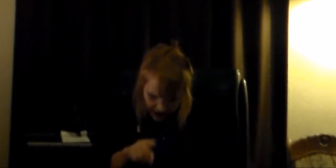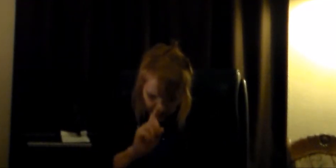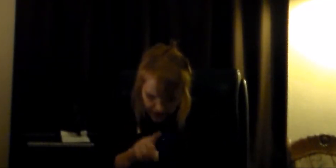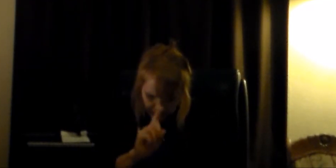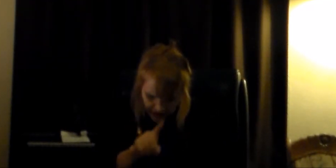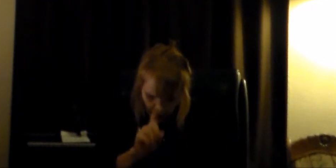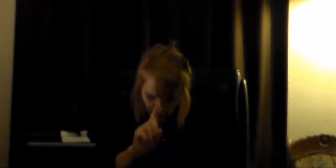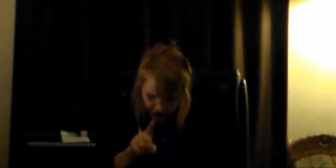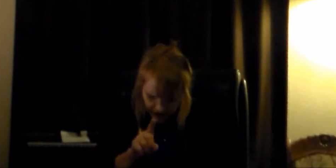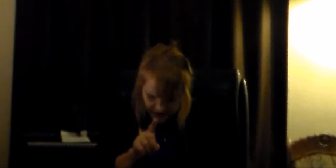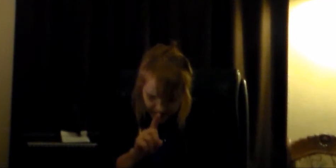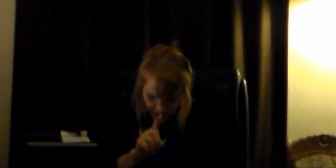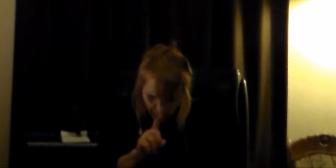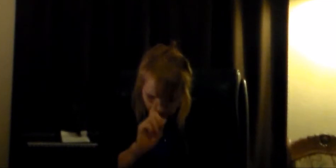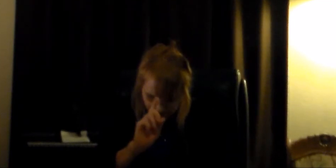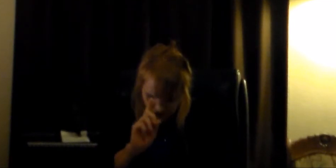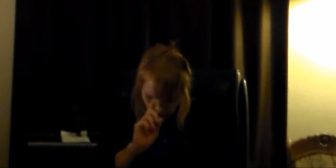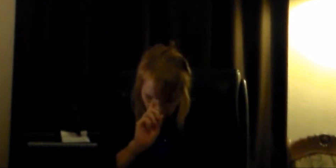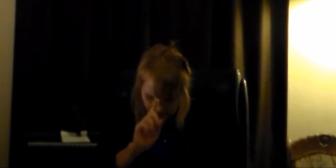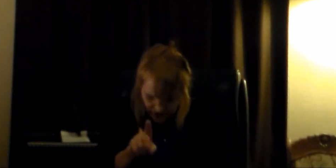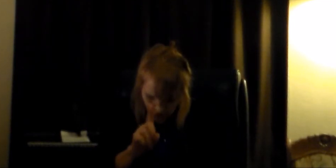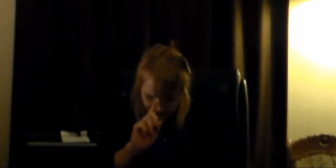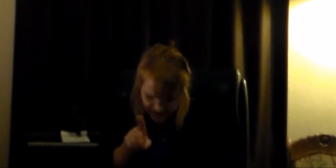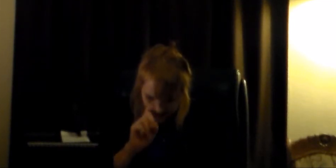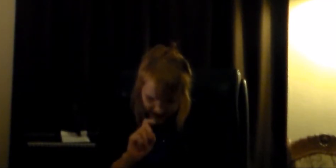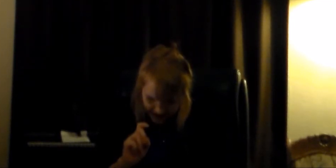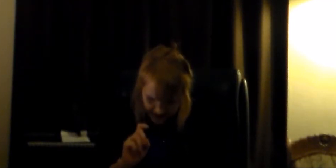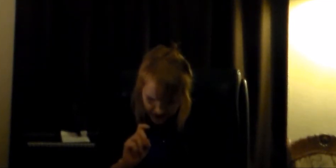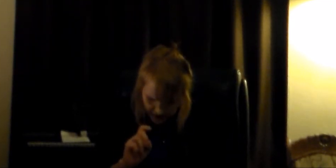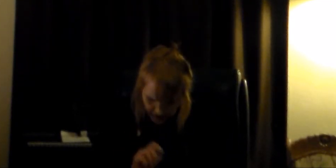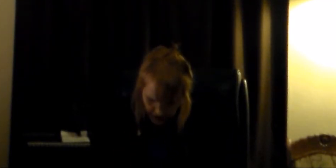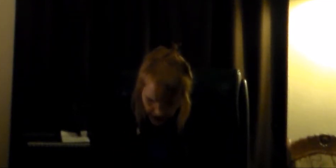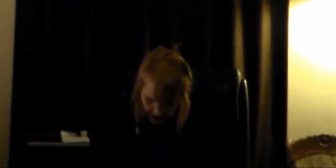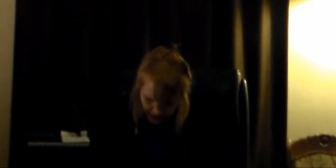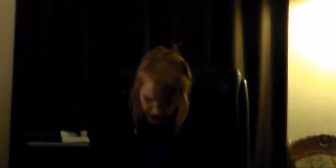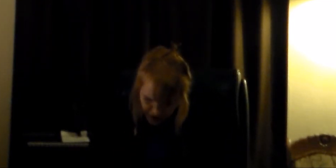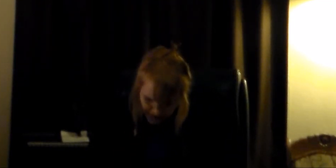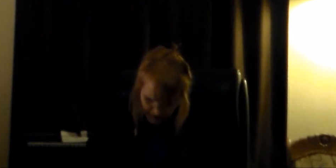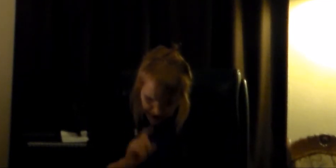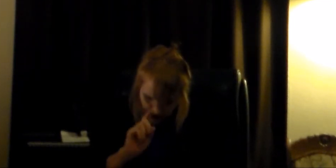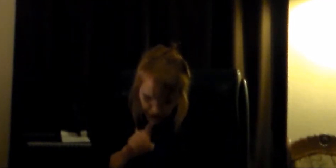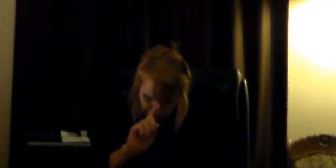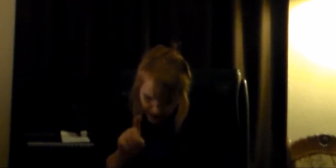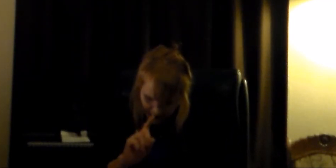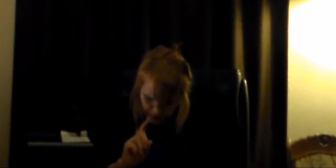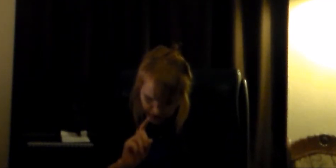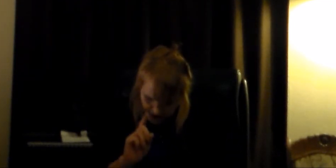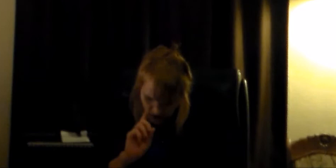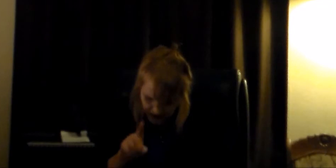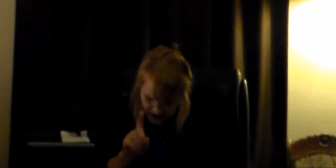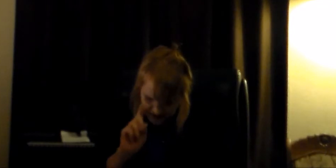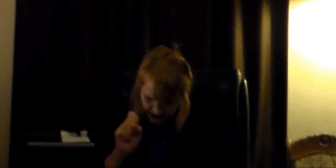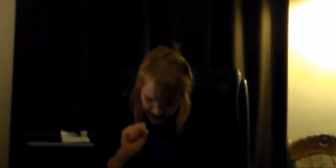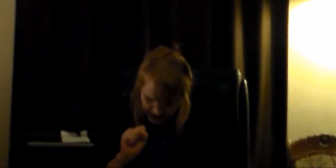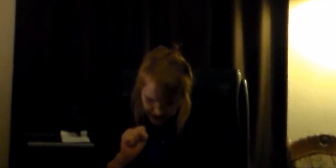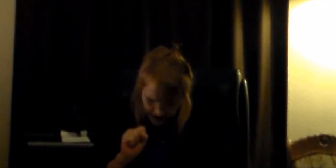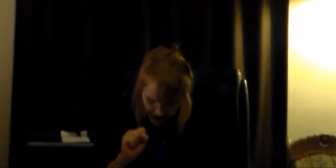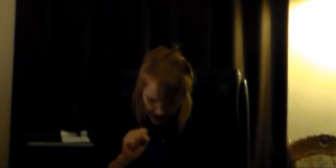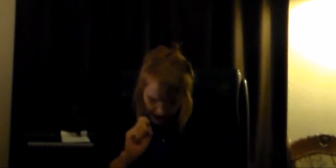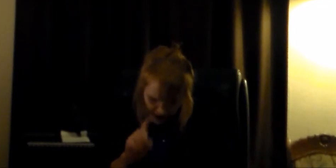Get rid of the old yeast, your old self and sands, that you may be a new batch without yeast sands, as